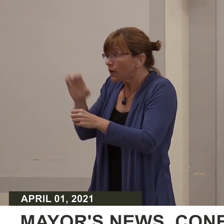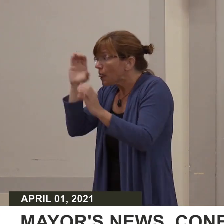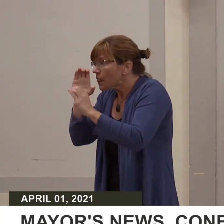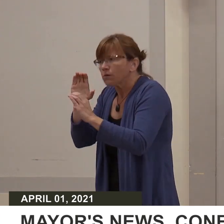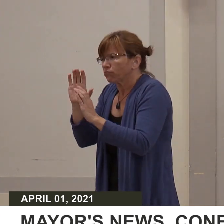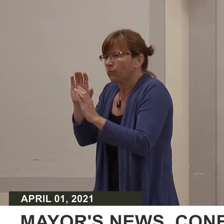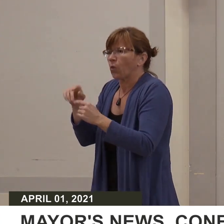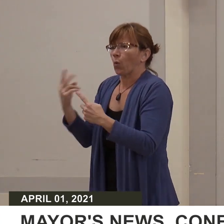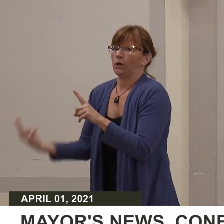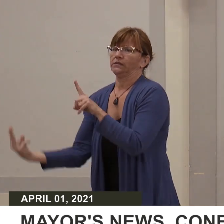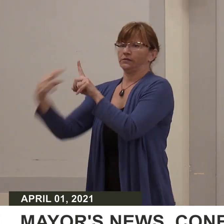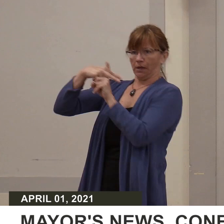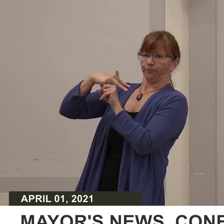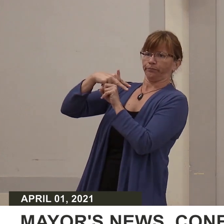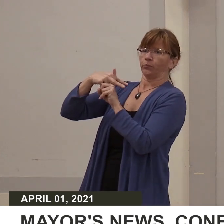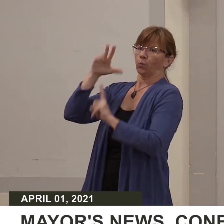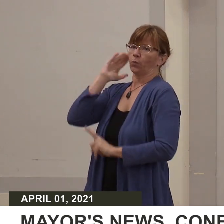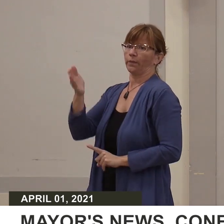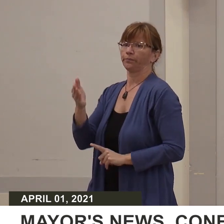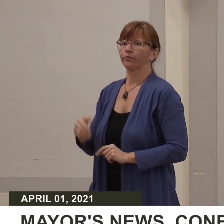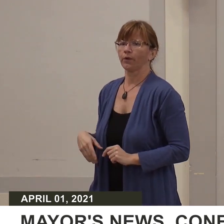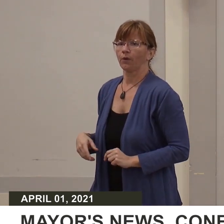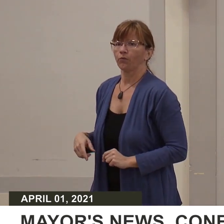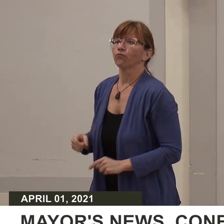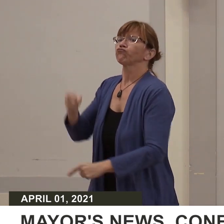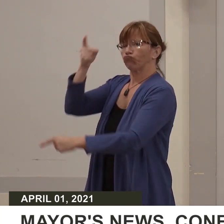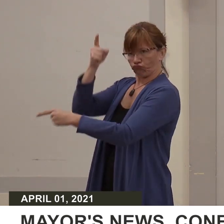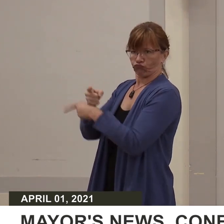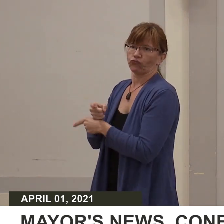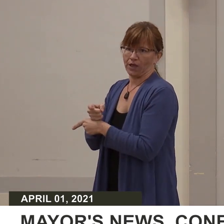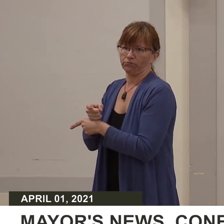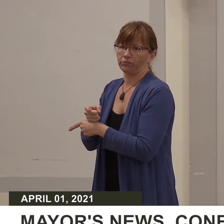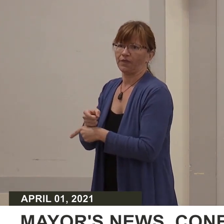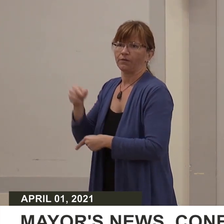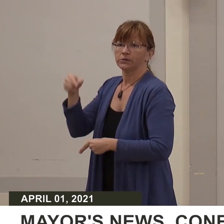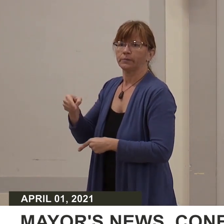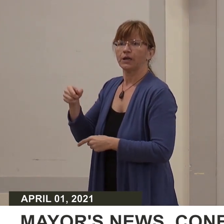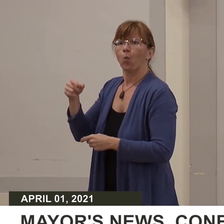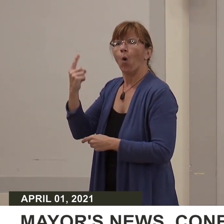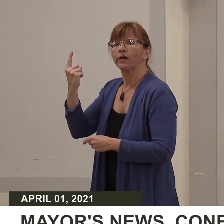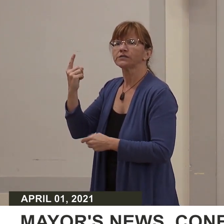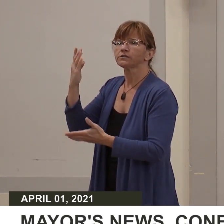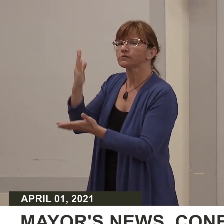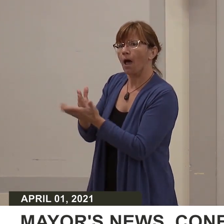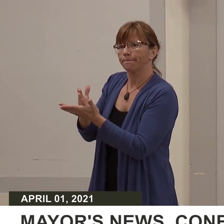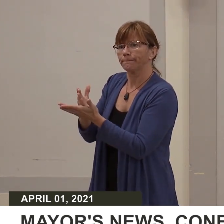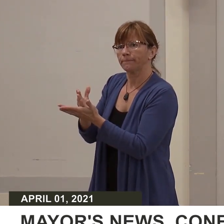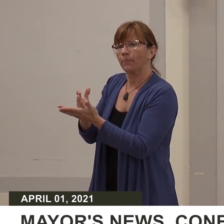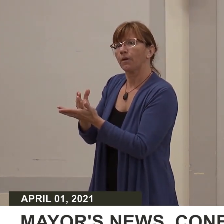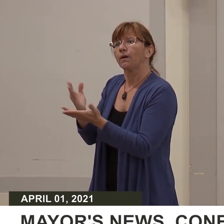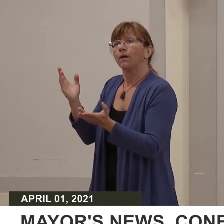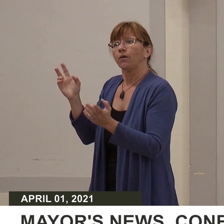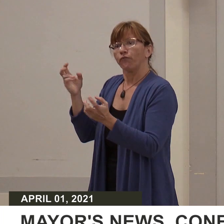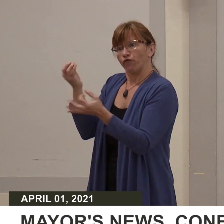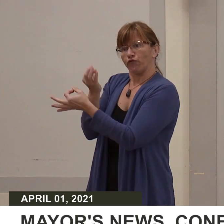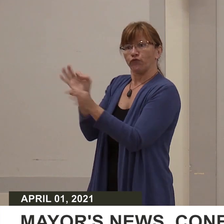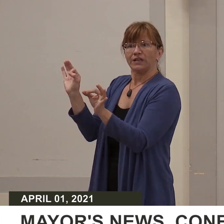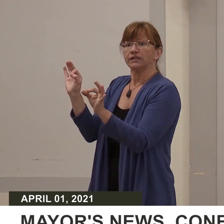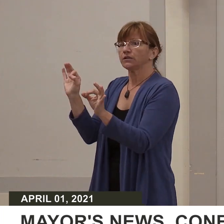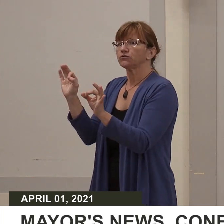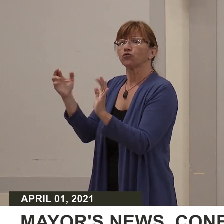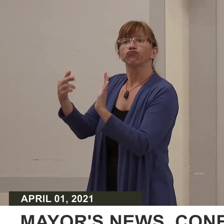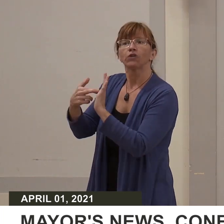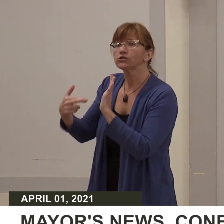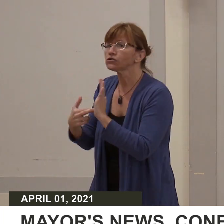again. Dr. D? Yep. No, Mayor Scott is correct. This is intended to be a one-stop pre-registration application. And so we receive